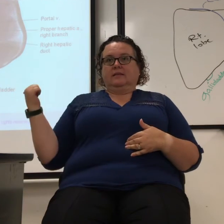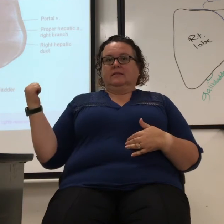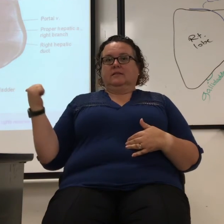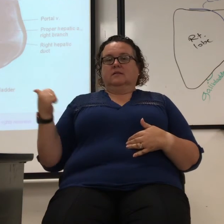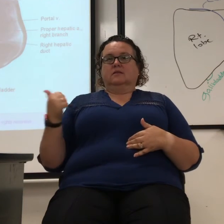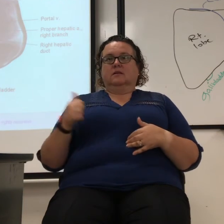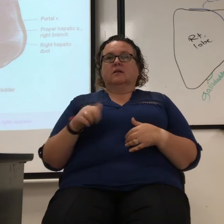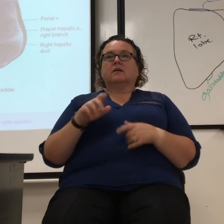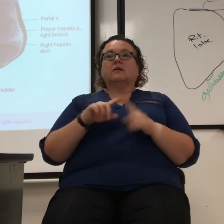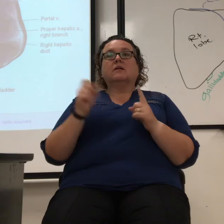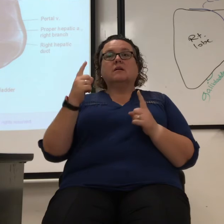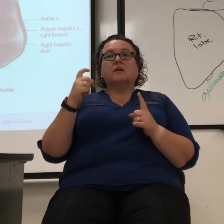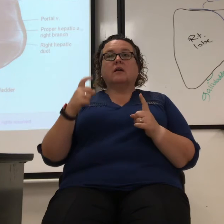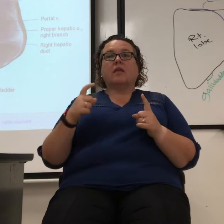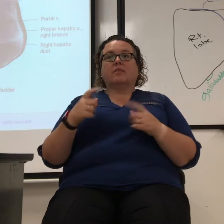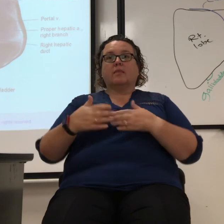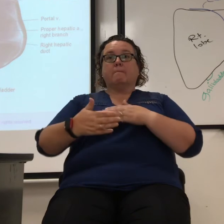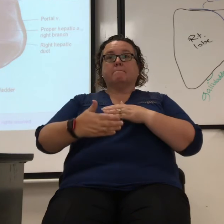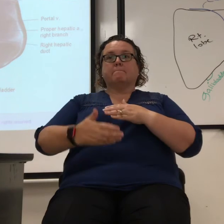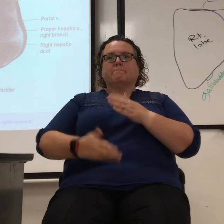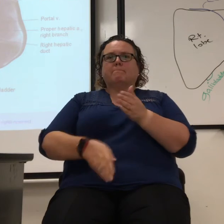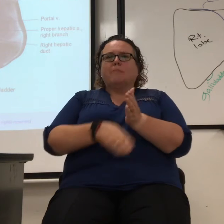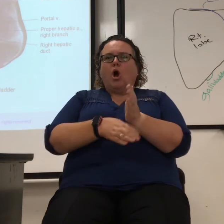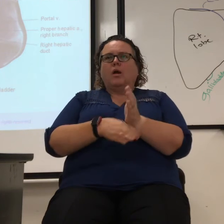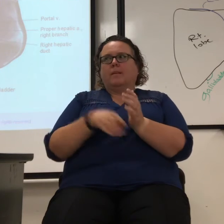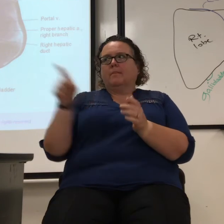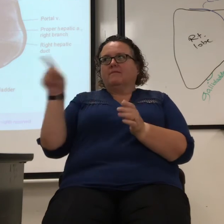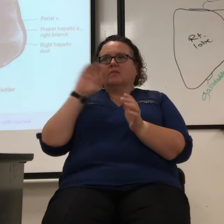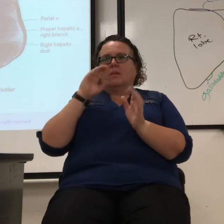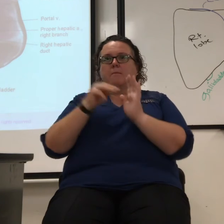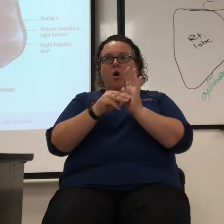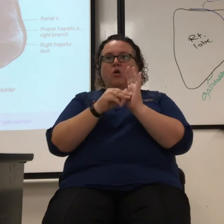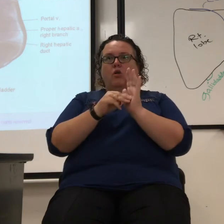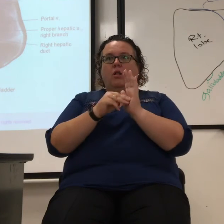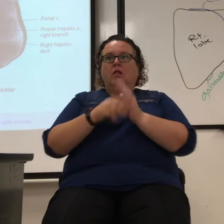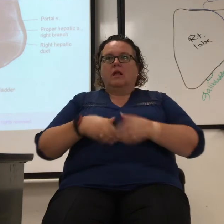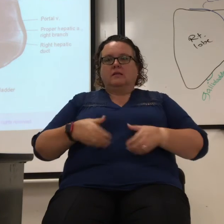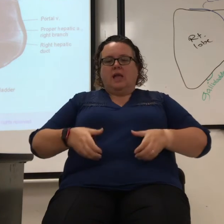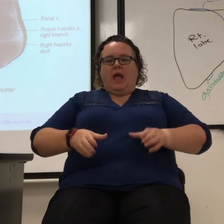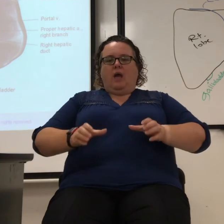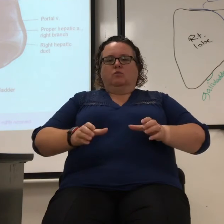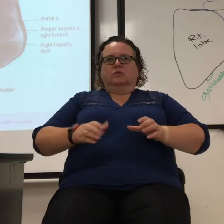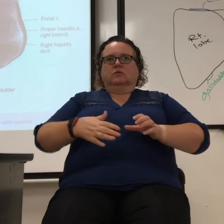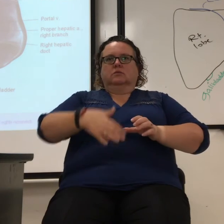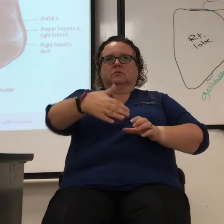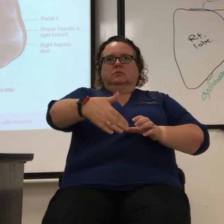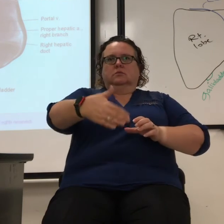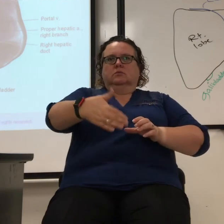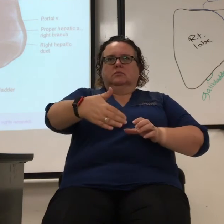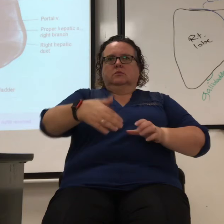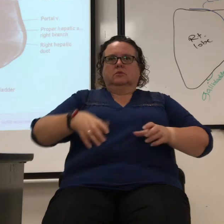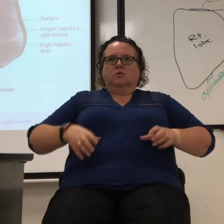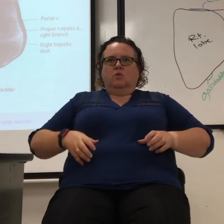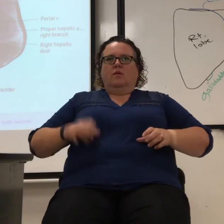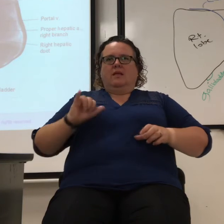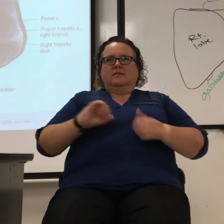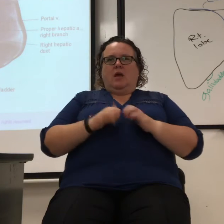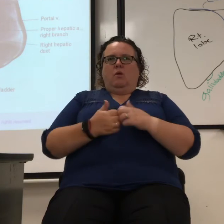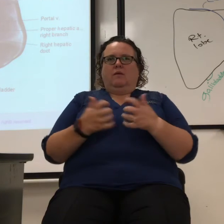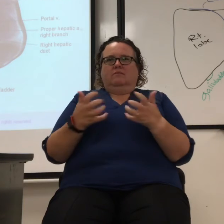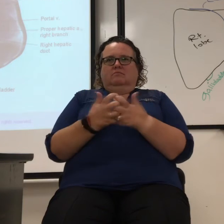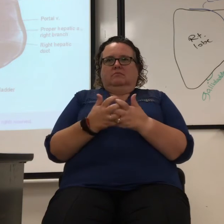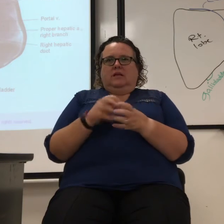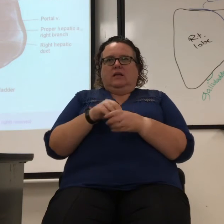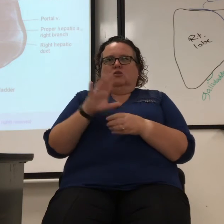this model is kind of like this picture there. Okay, so it's a good model to study for the liver in